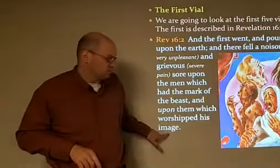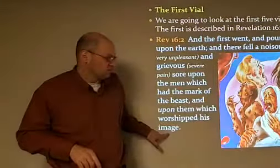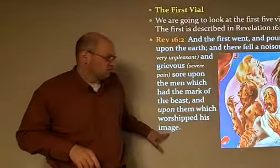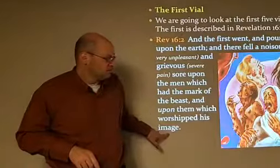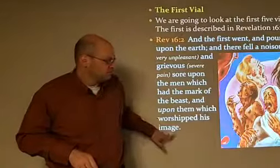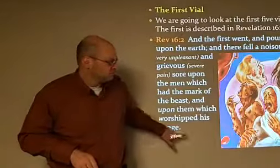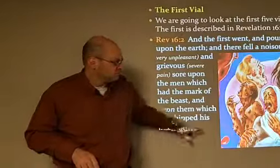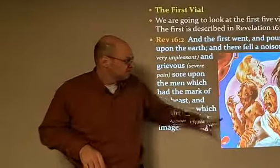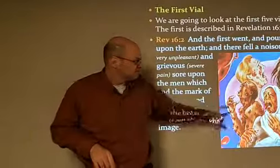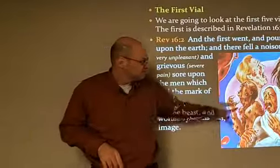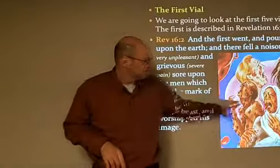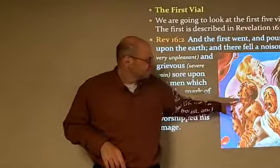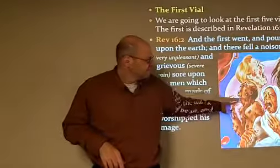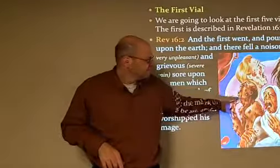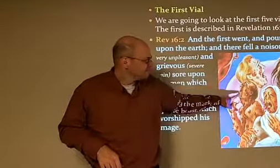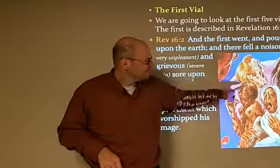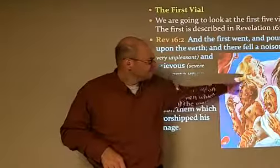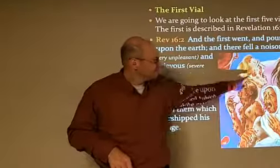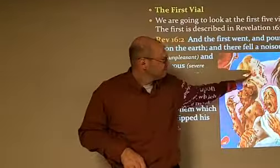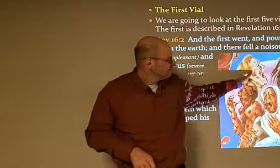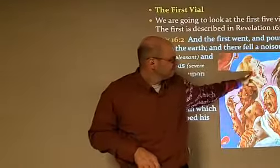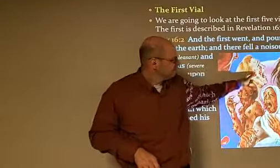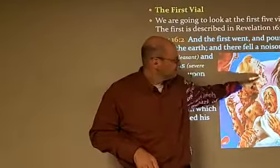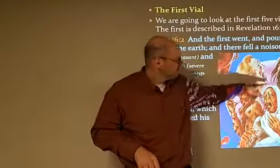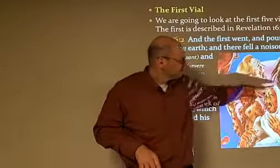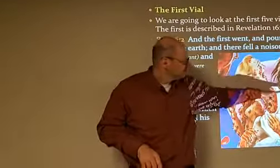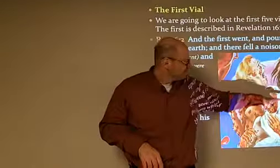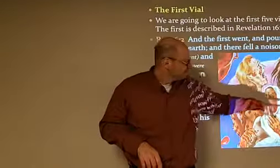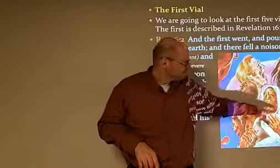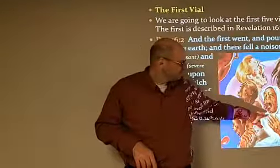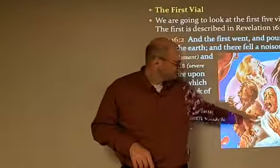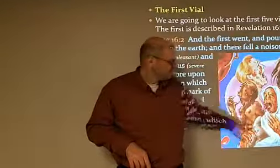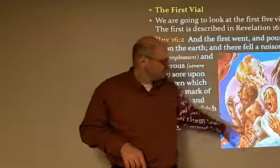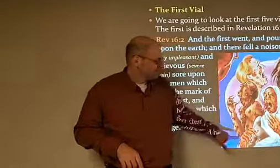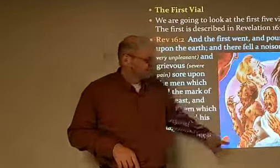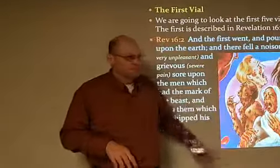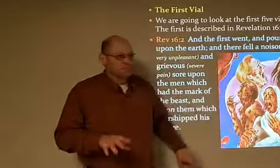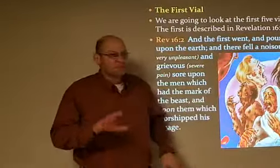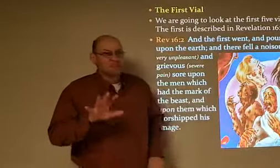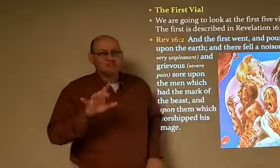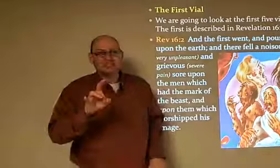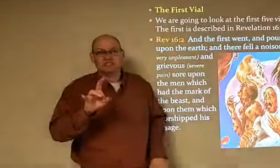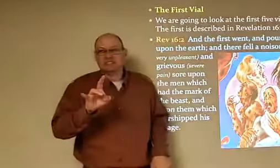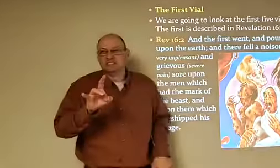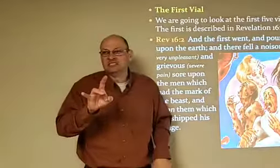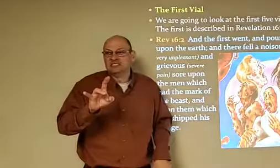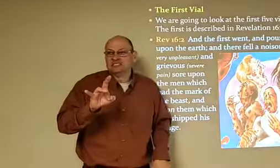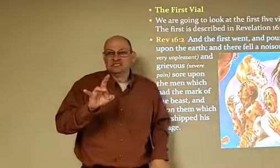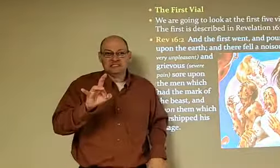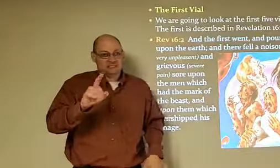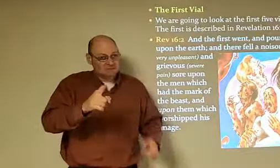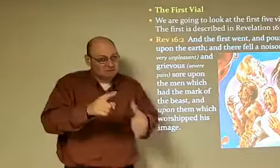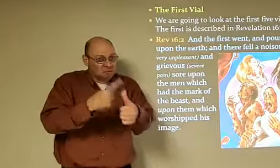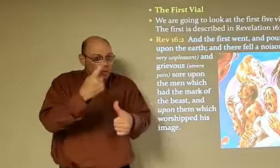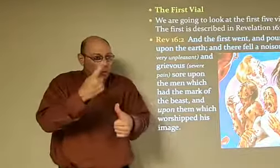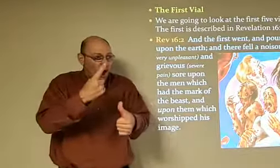Antichrist or the beast. And this is just an image of someone's drawing of what they see it's going to be like. It looks like